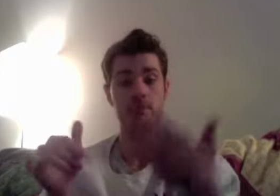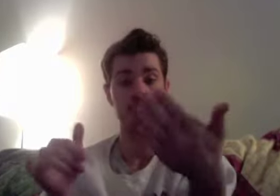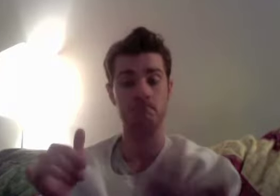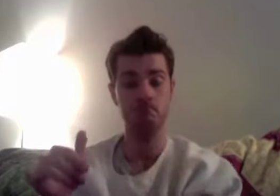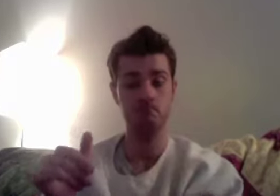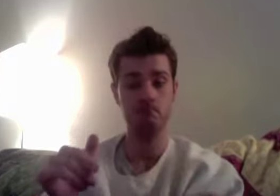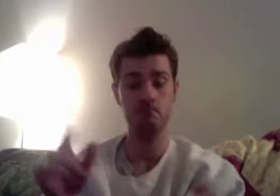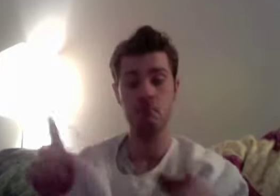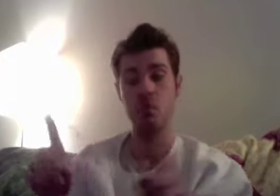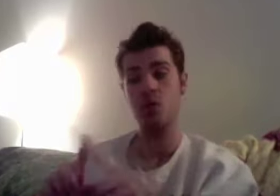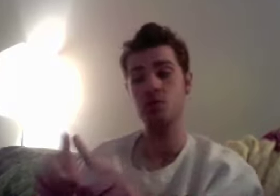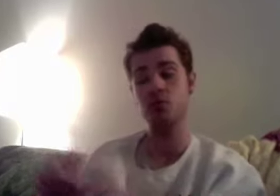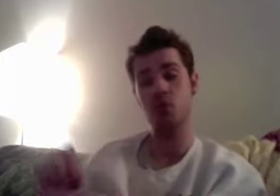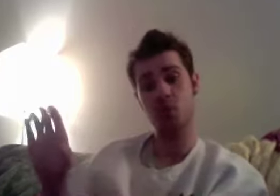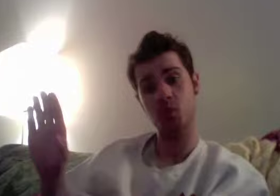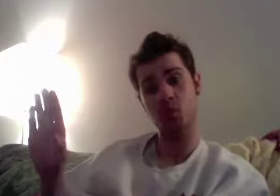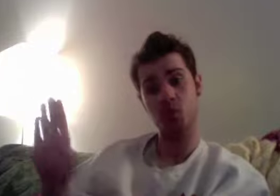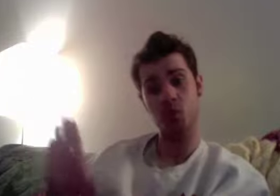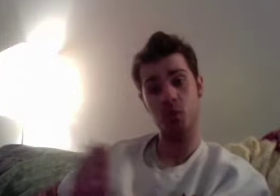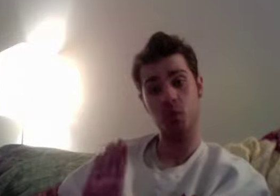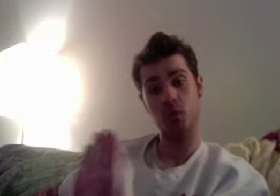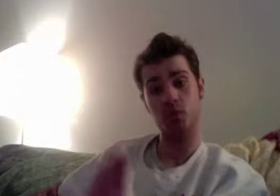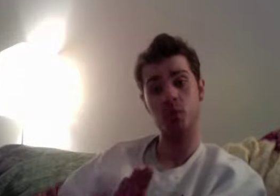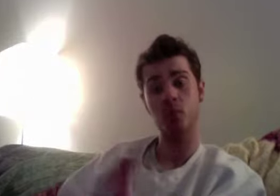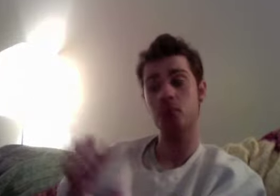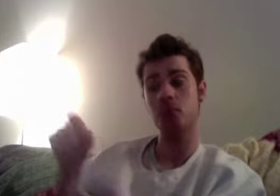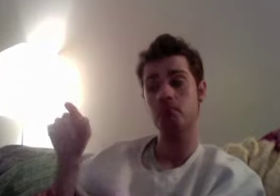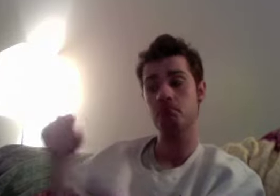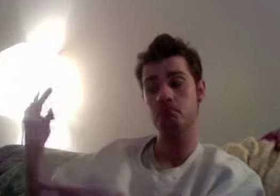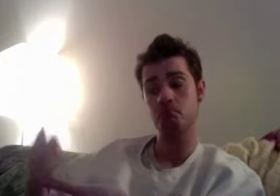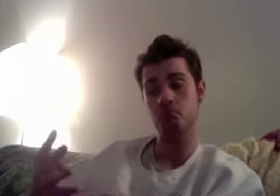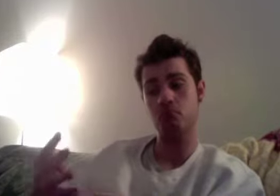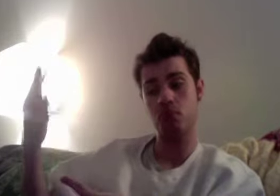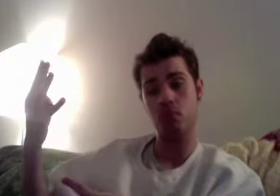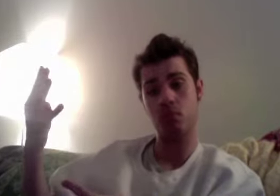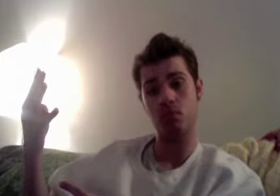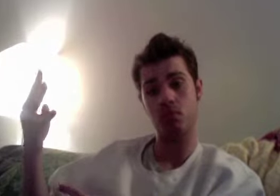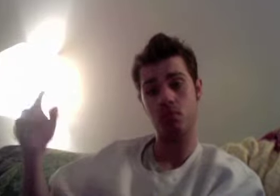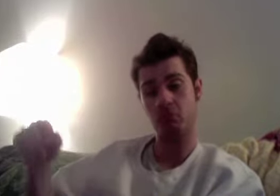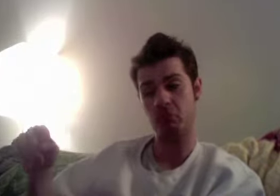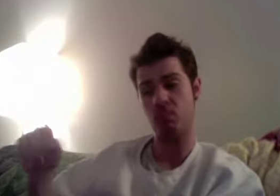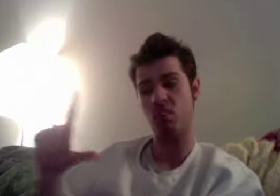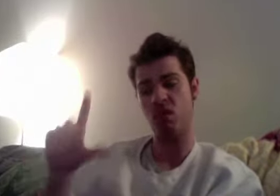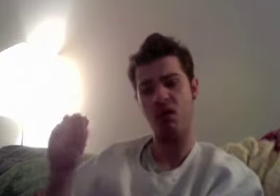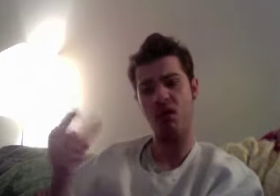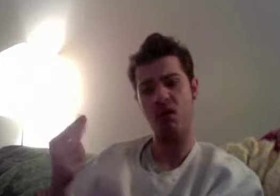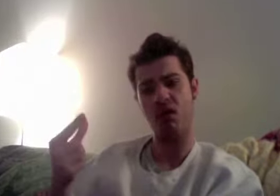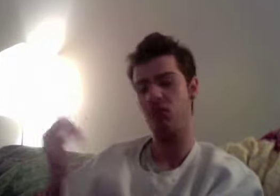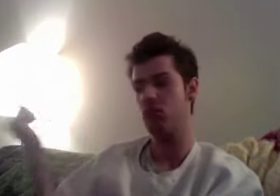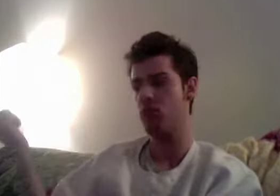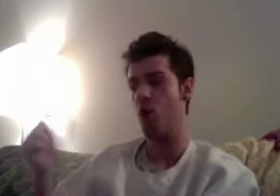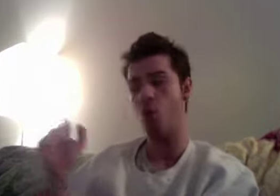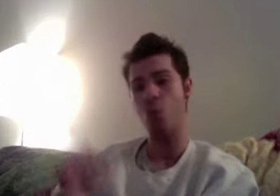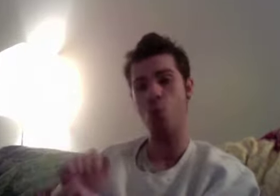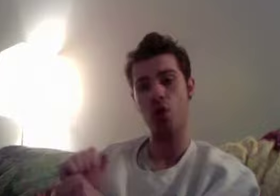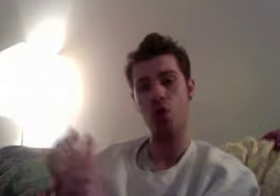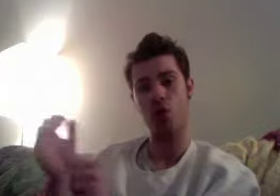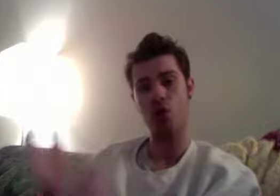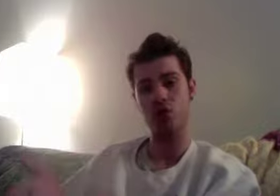up what they have on the computer. Typically nowadays they use computers. They will pull up a log of all of the employees that work there and match